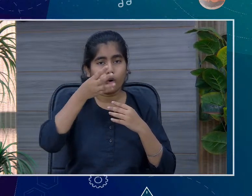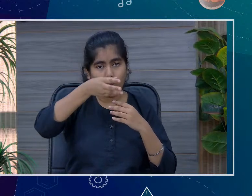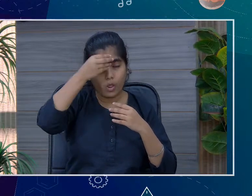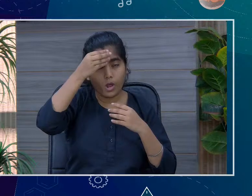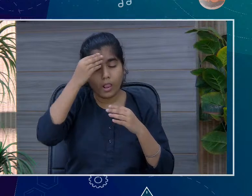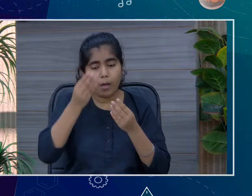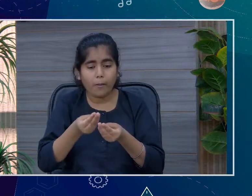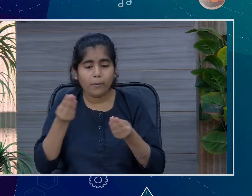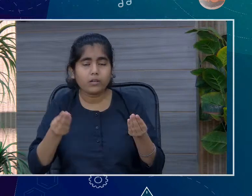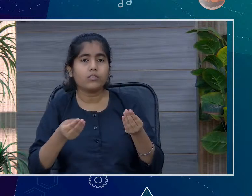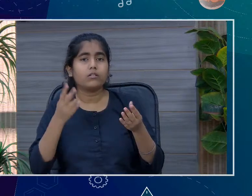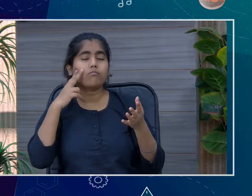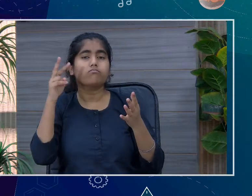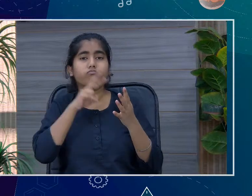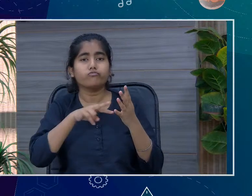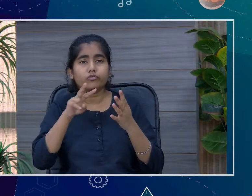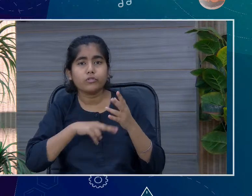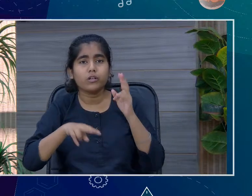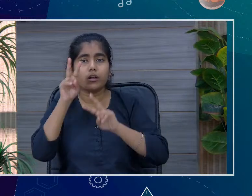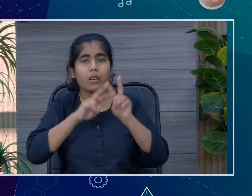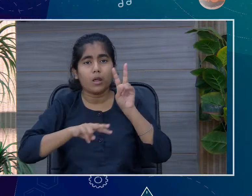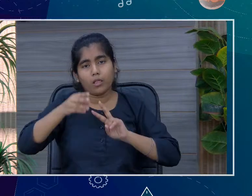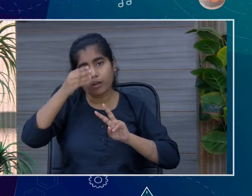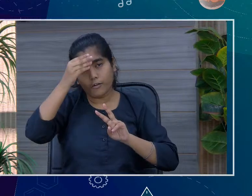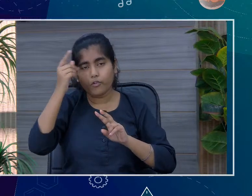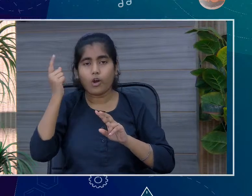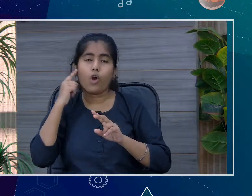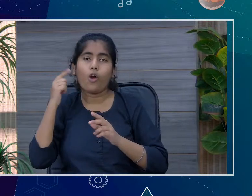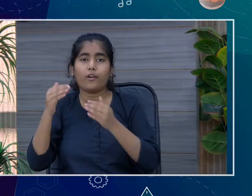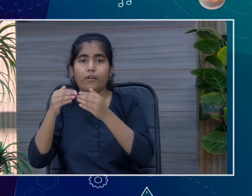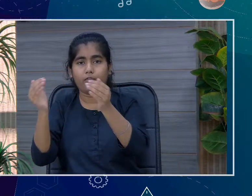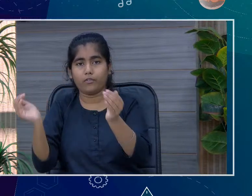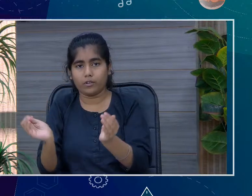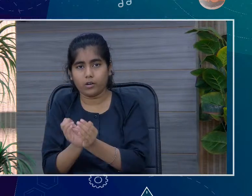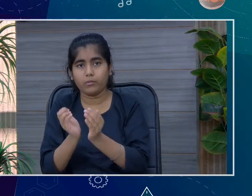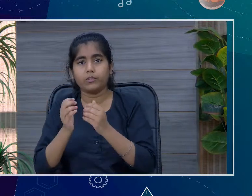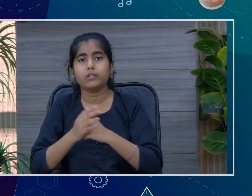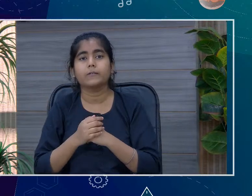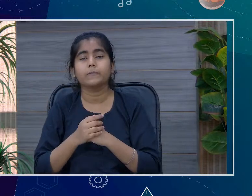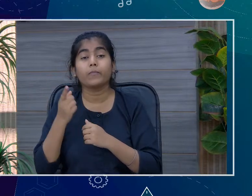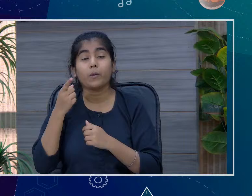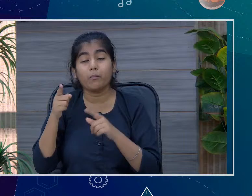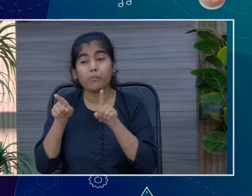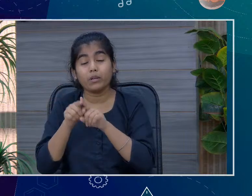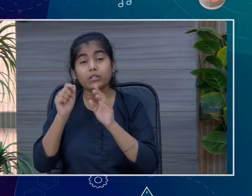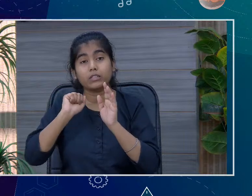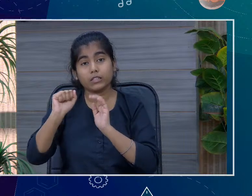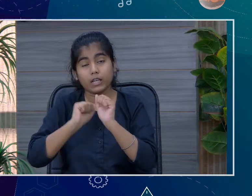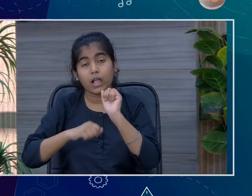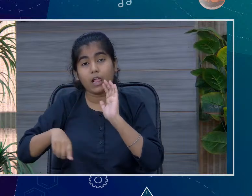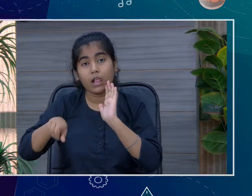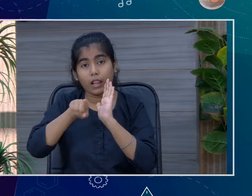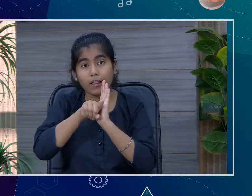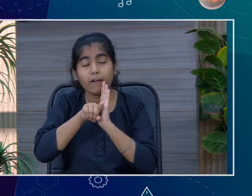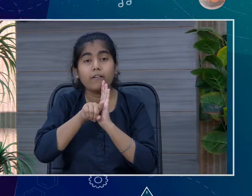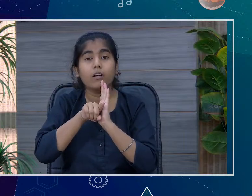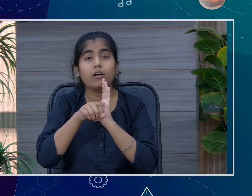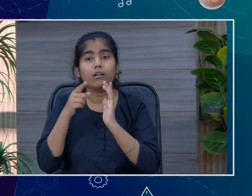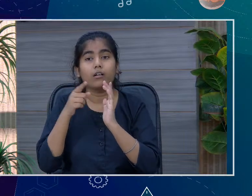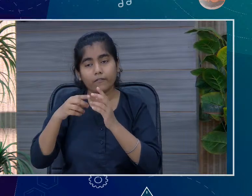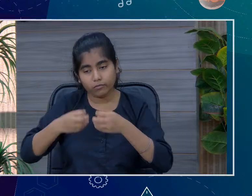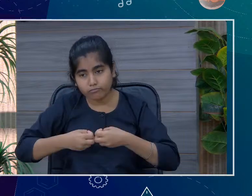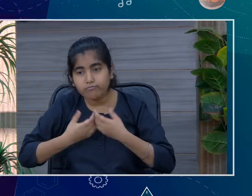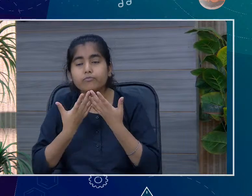materials, that will really put deaf community at a level where they can actually perform